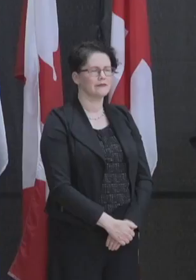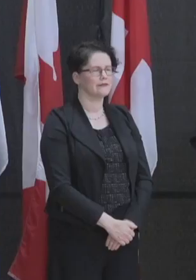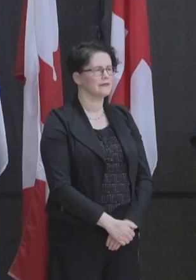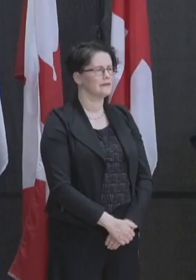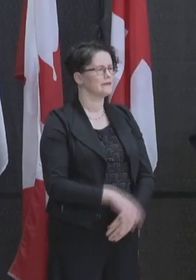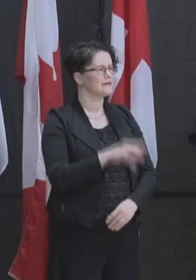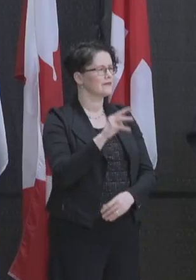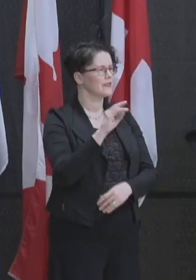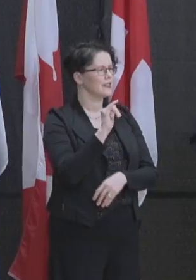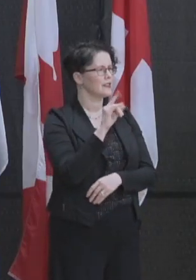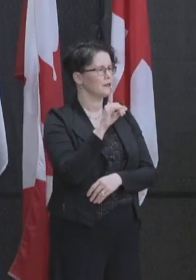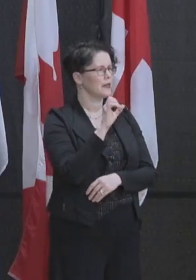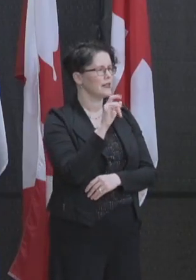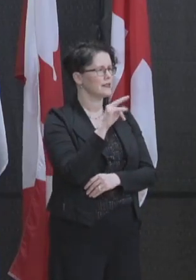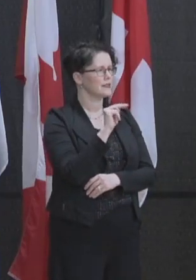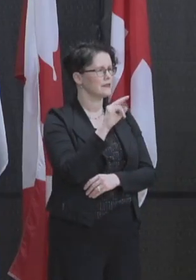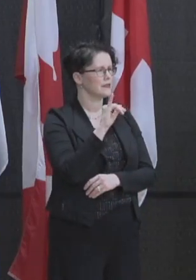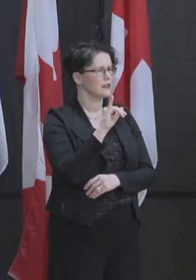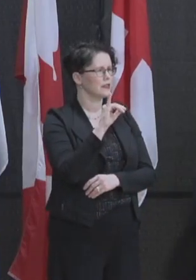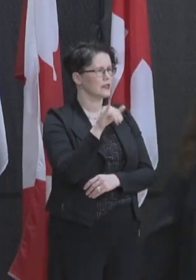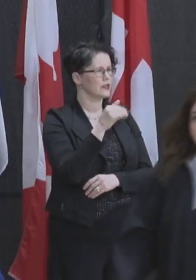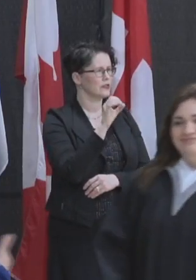Madison Johnstone.